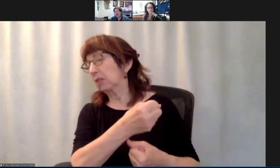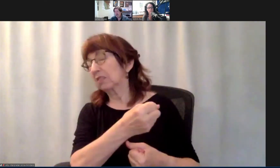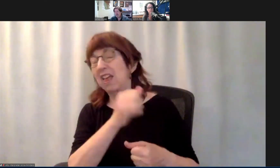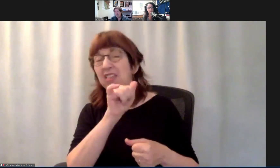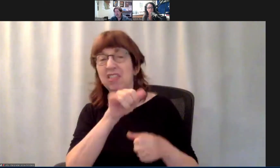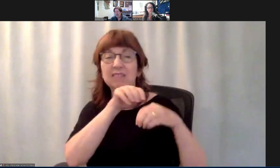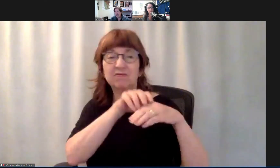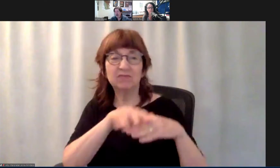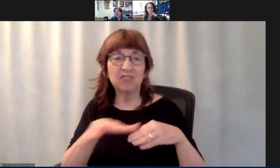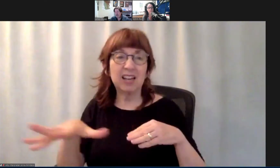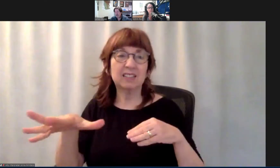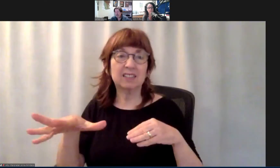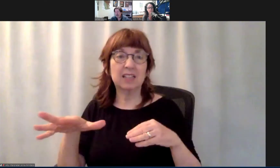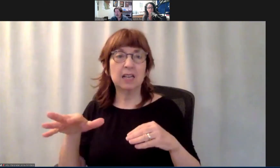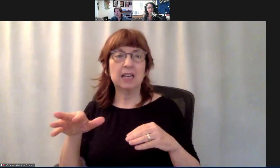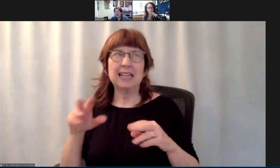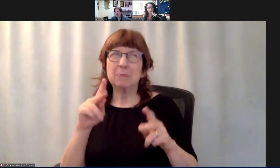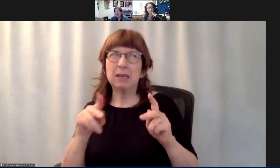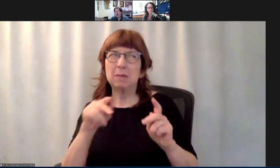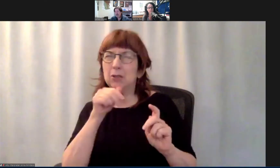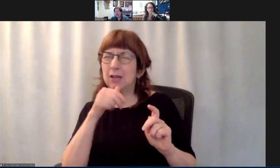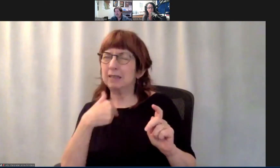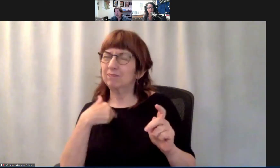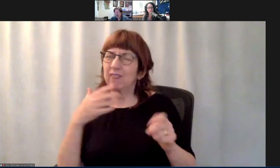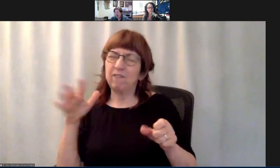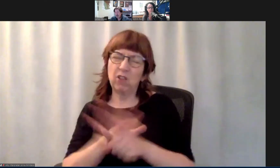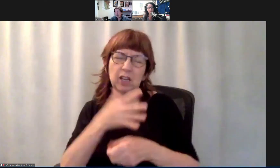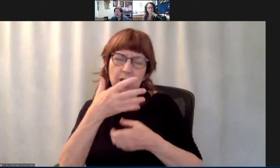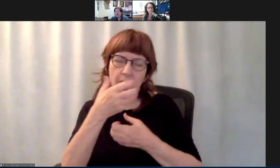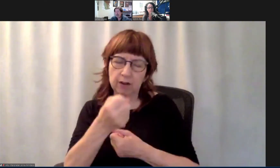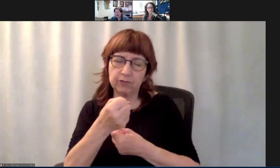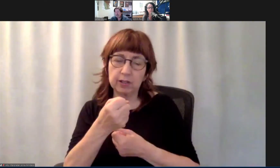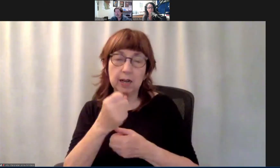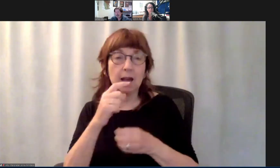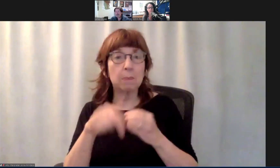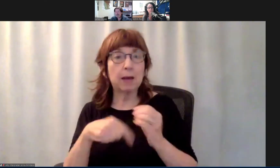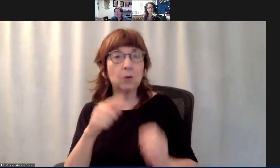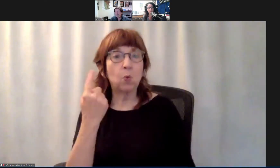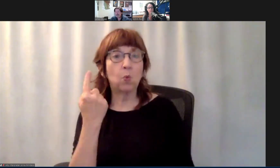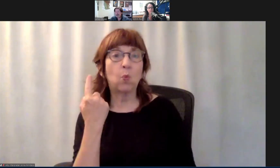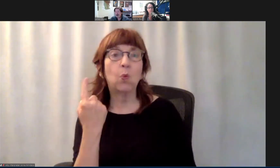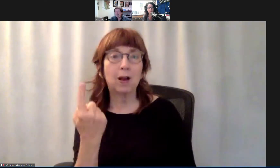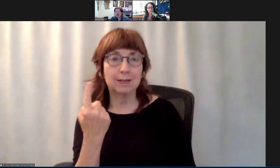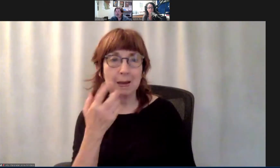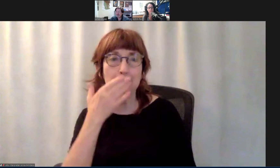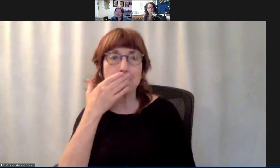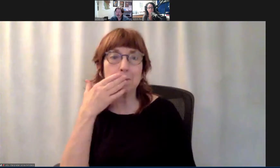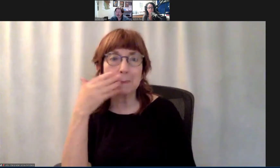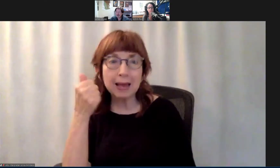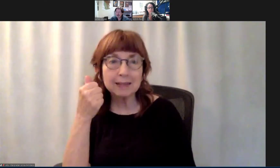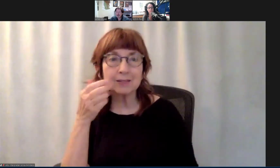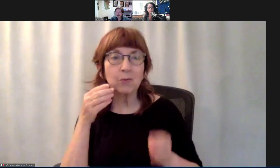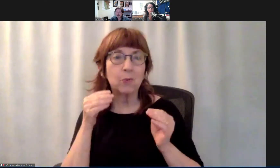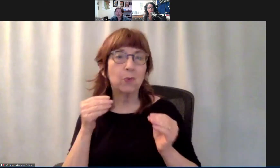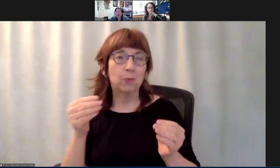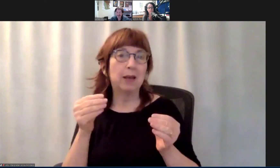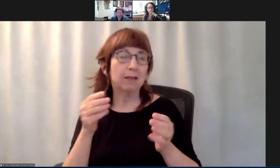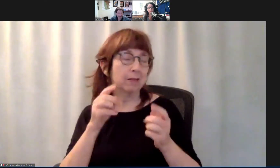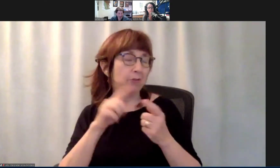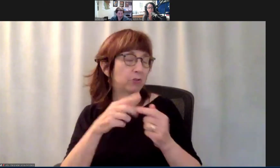off onto feeling of confidence about the one best method to cope with